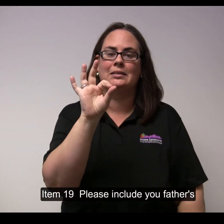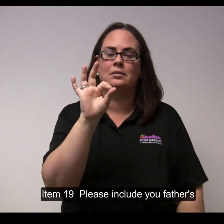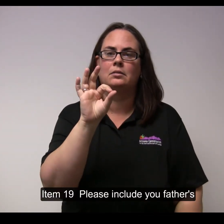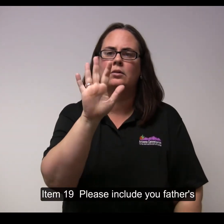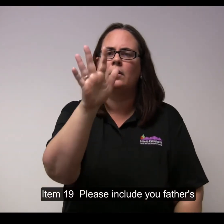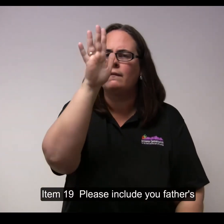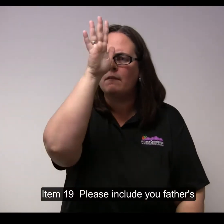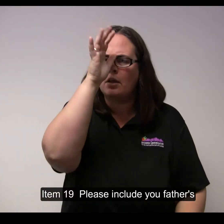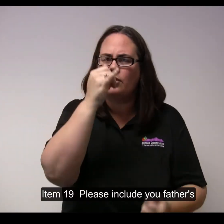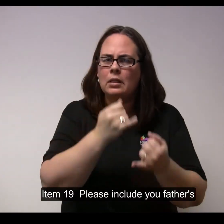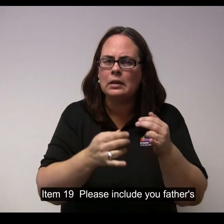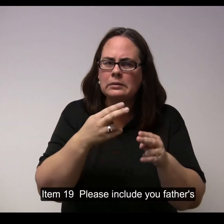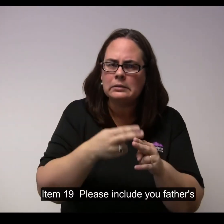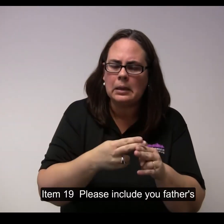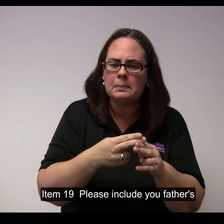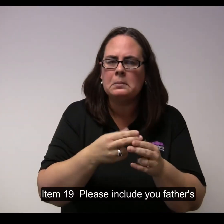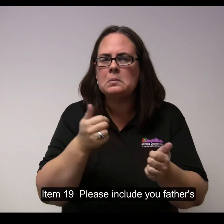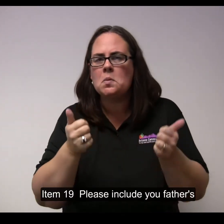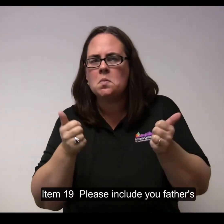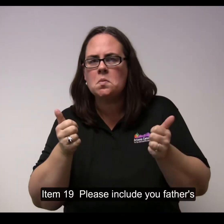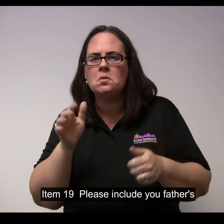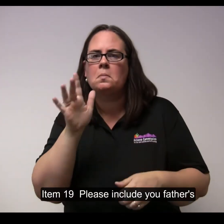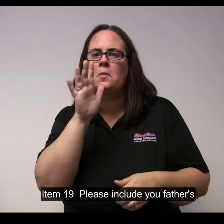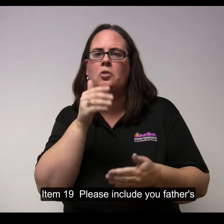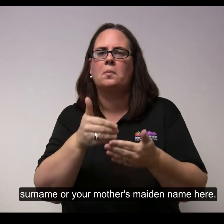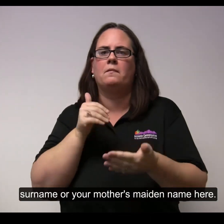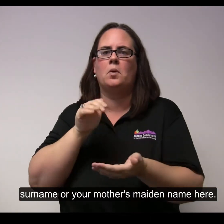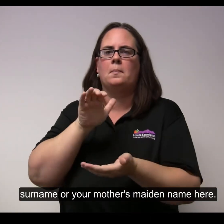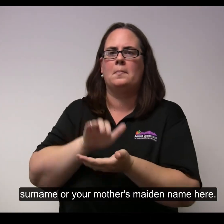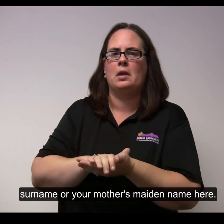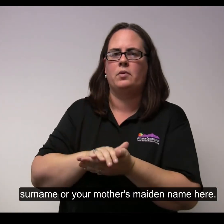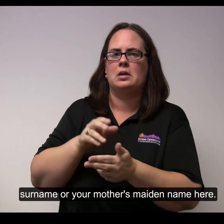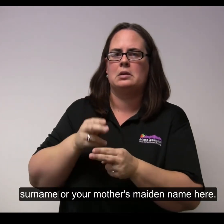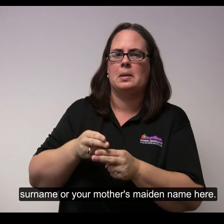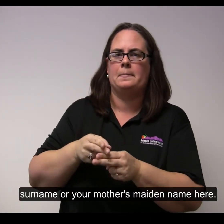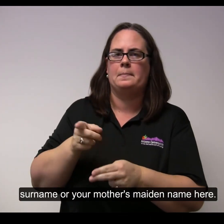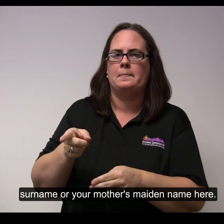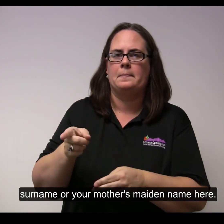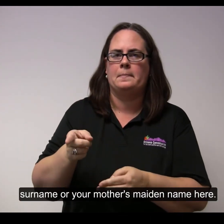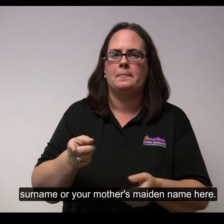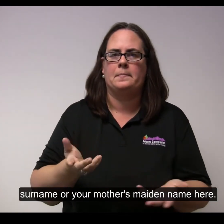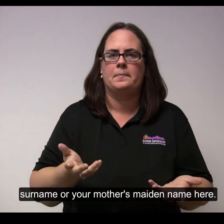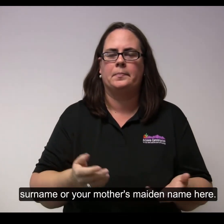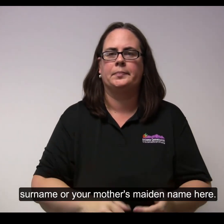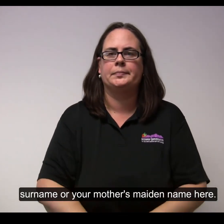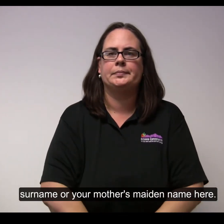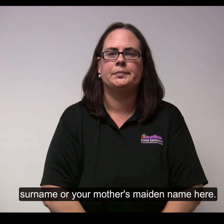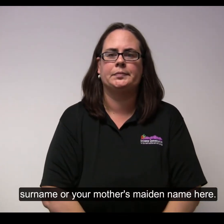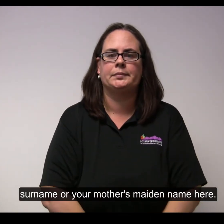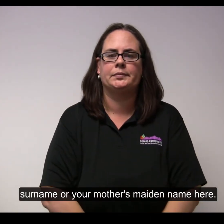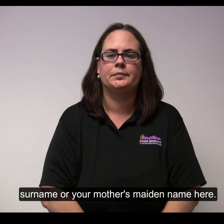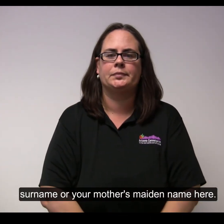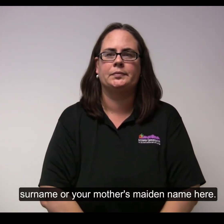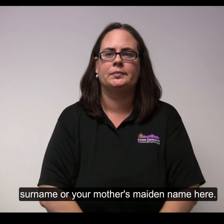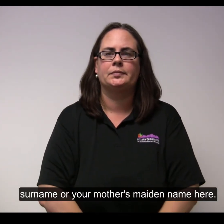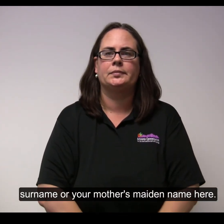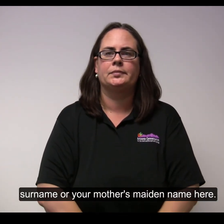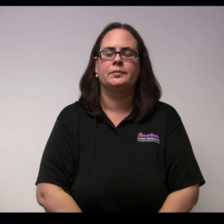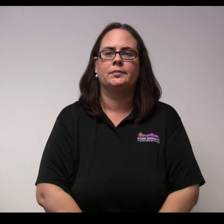Item 19, please include your father's surname or your mother's maiden name here.